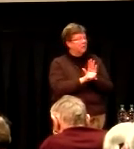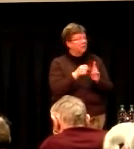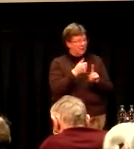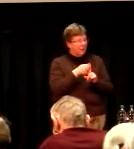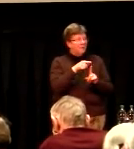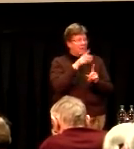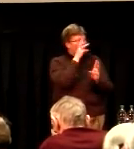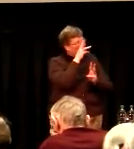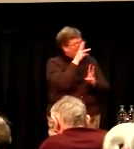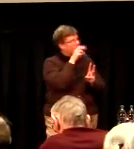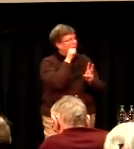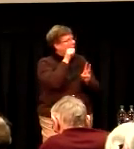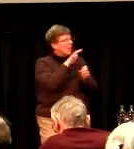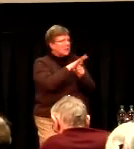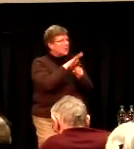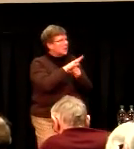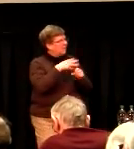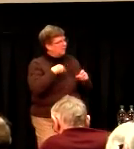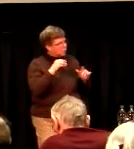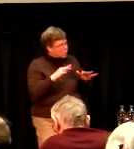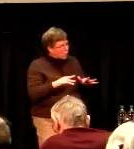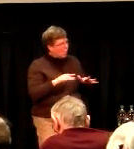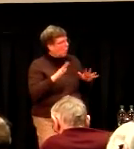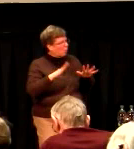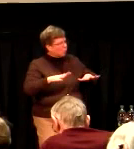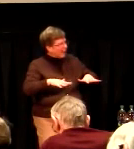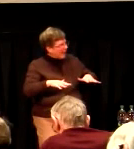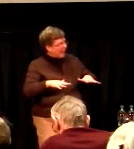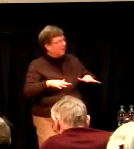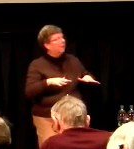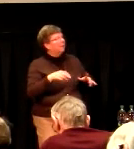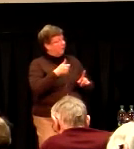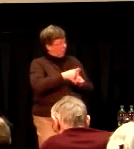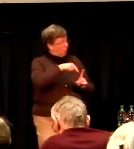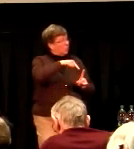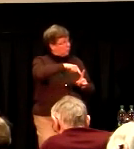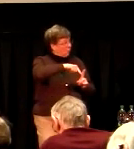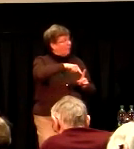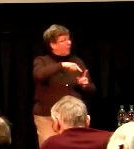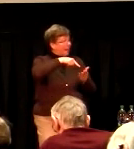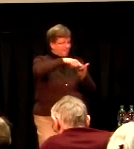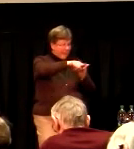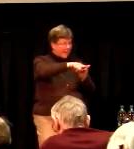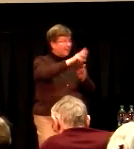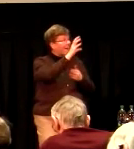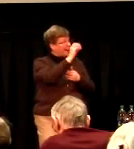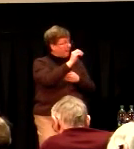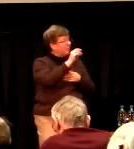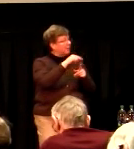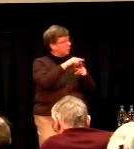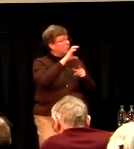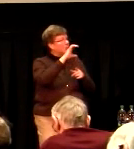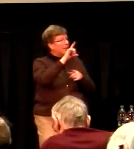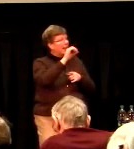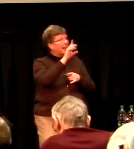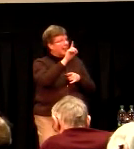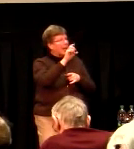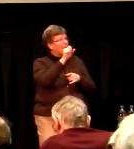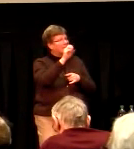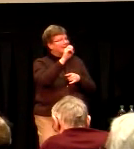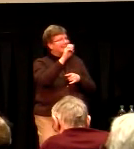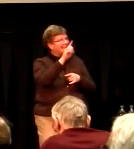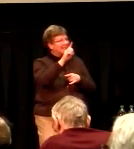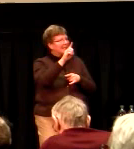was worried that they weren't going to get enough snow or rainfall, and so they paid some companies to do some cloud seeding.